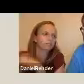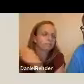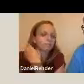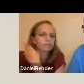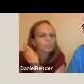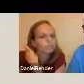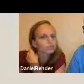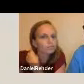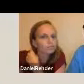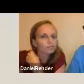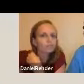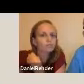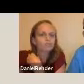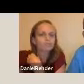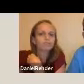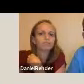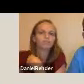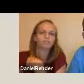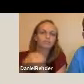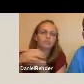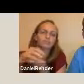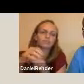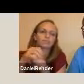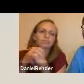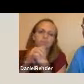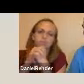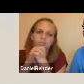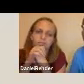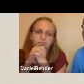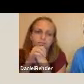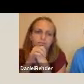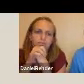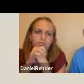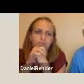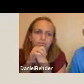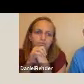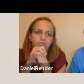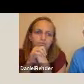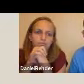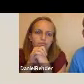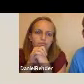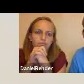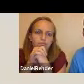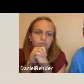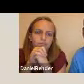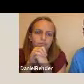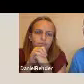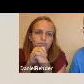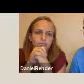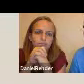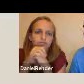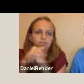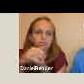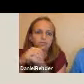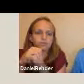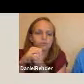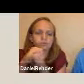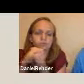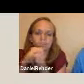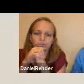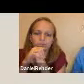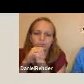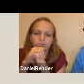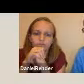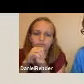with the team was going to be. As I mentioned, there isn't any, you know, pre-field education that you need to